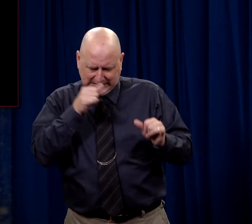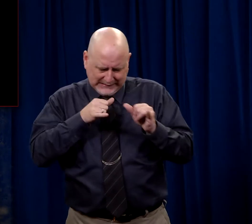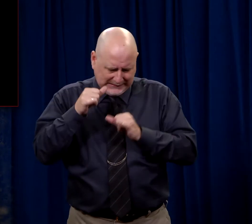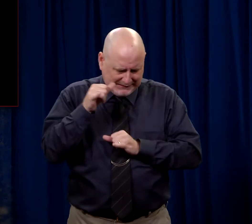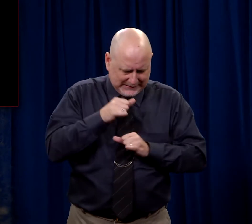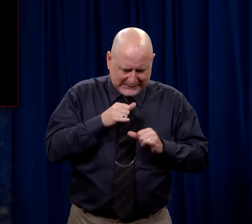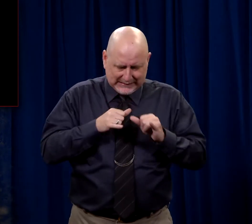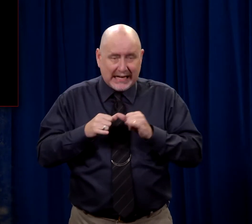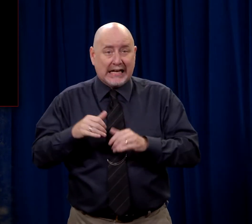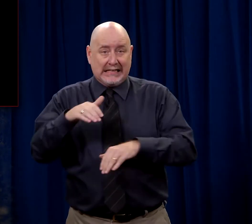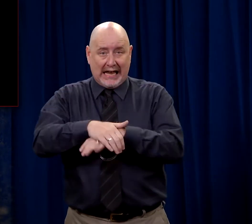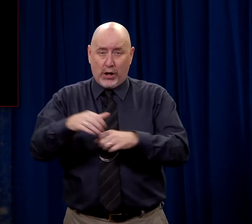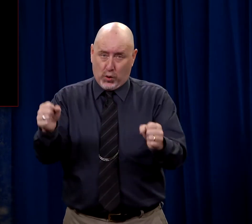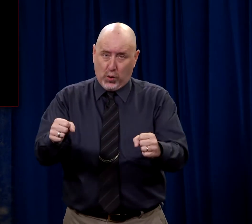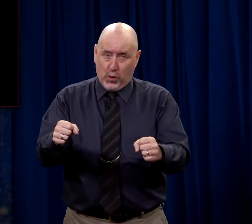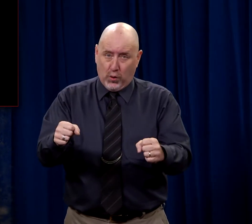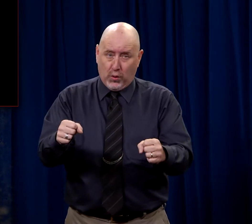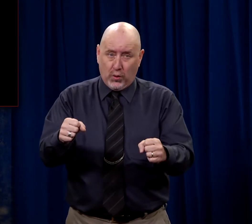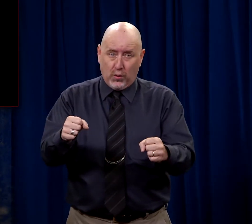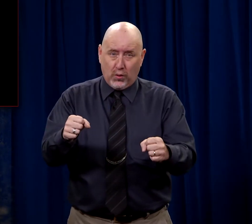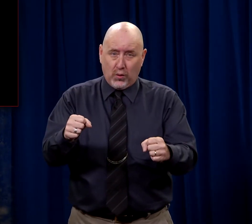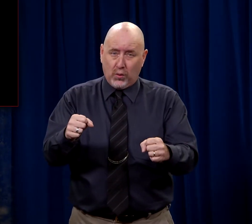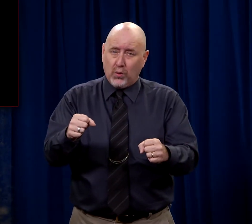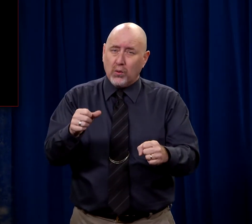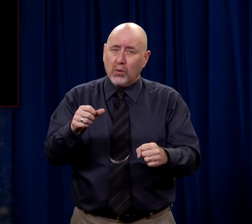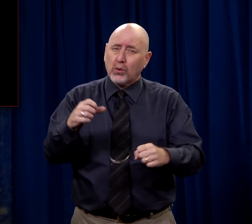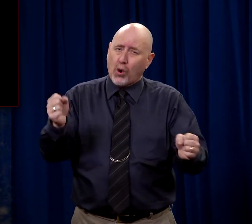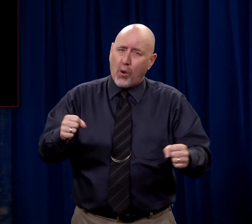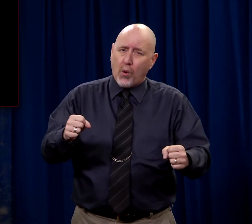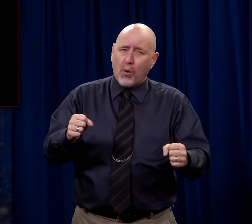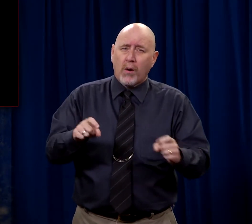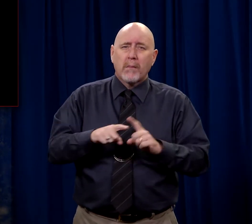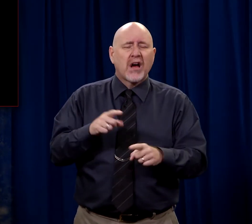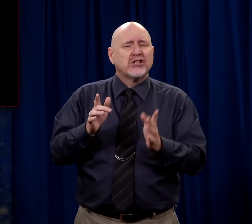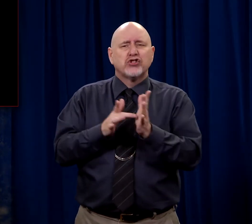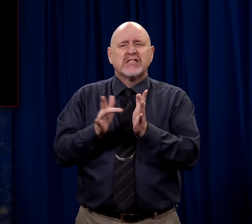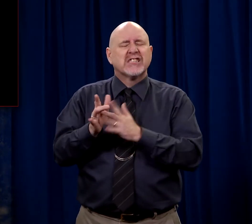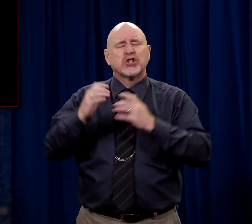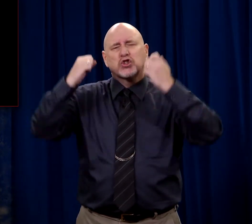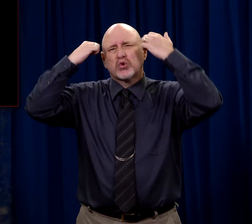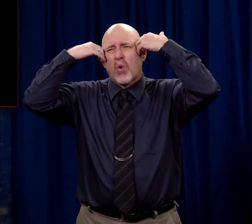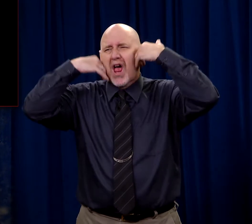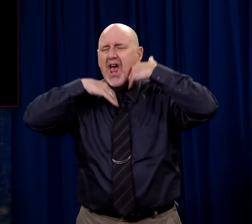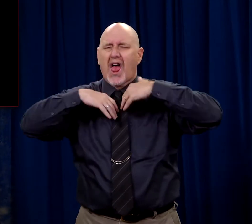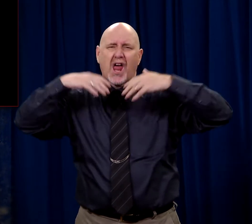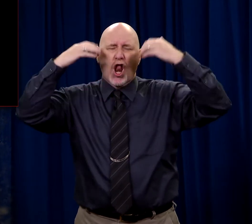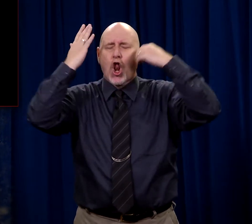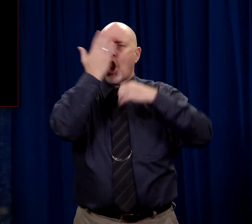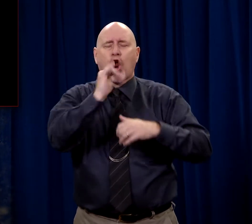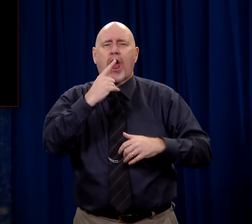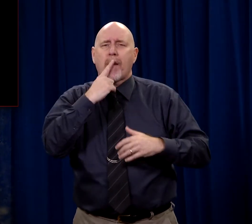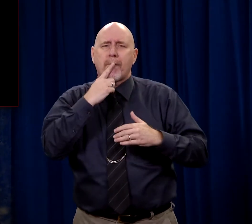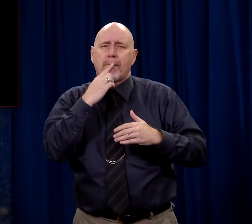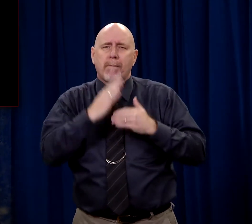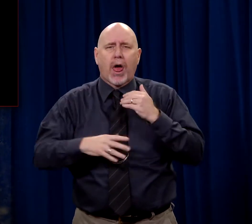And it was cold out there. It was night time and it was cold, but He was sweating like drops of blood.